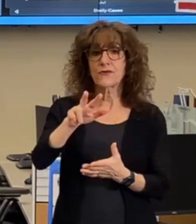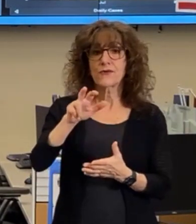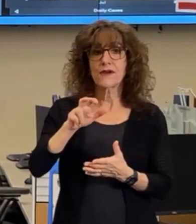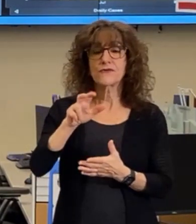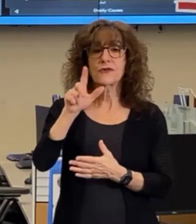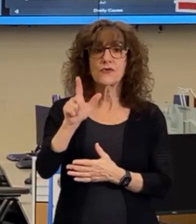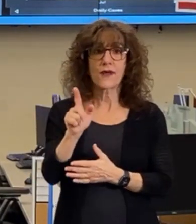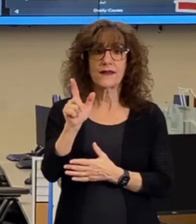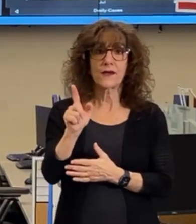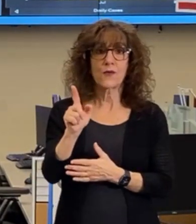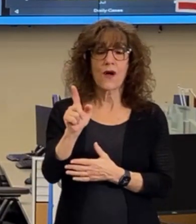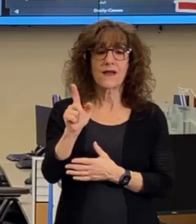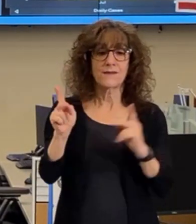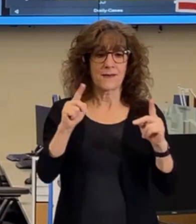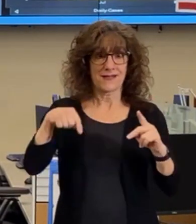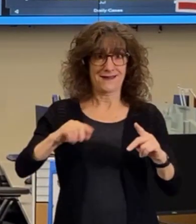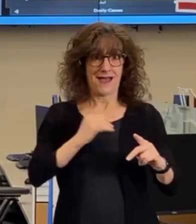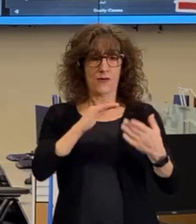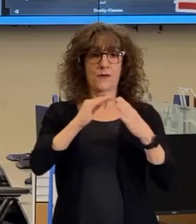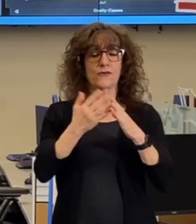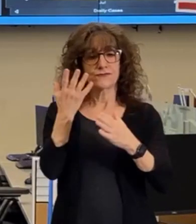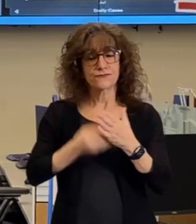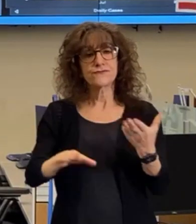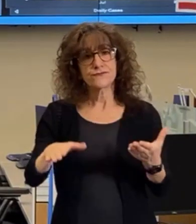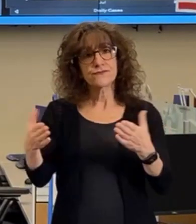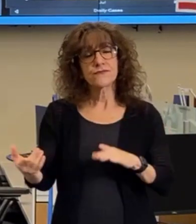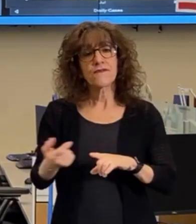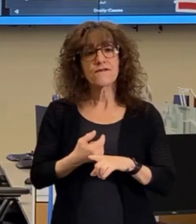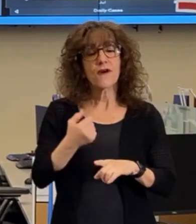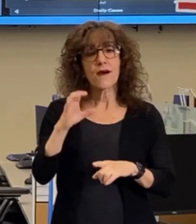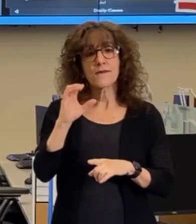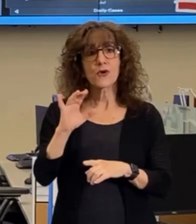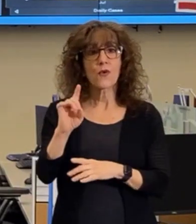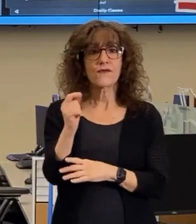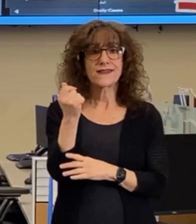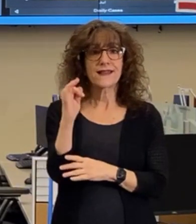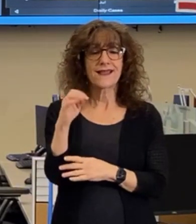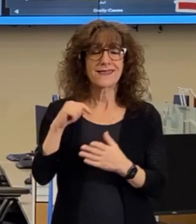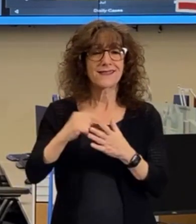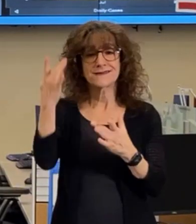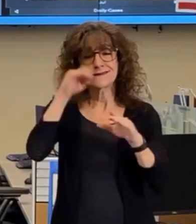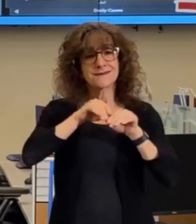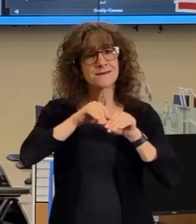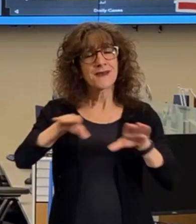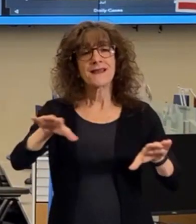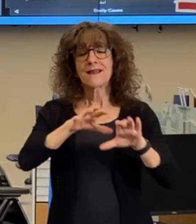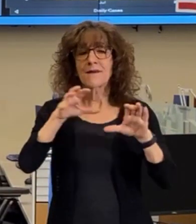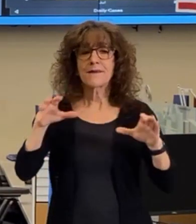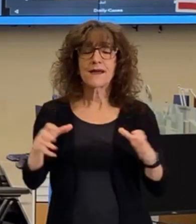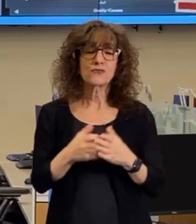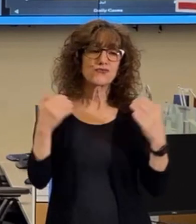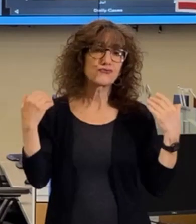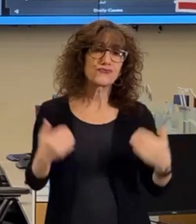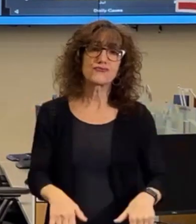1,321 of the members of our community have passed away from COVID-19. This pandemic, needless to say, has taken a